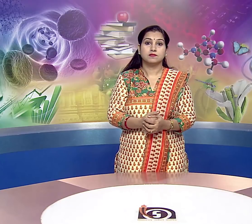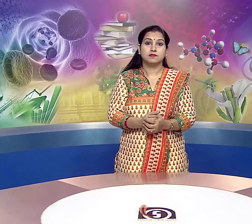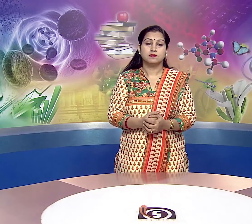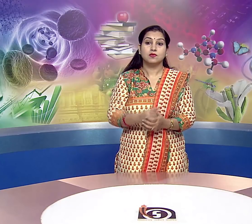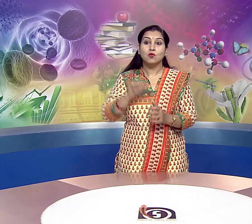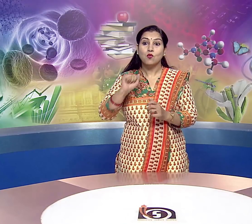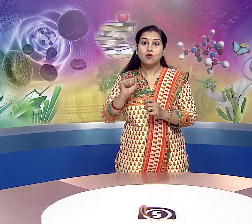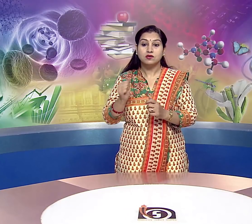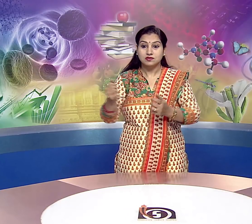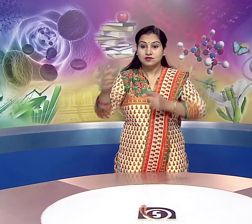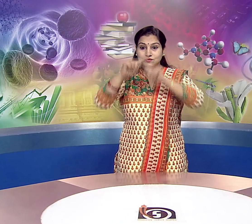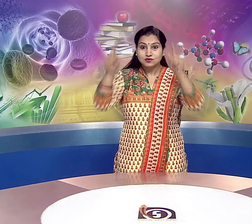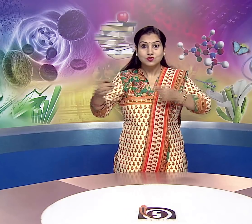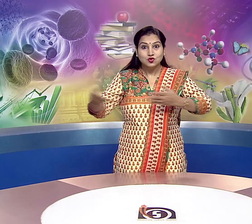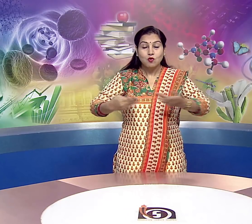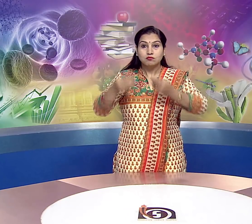their shutters down.